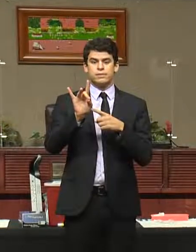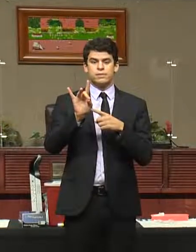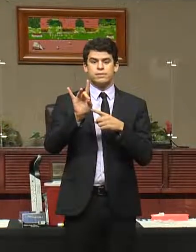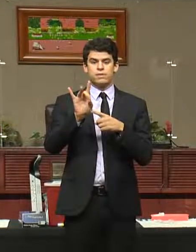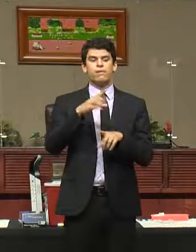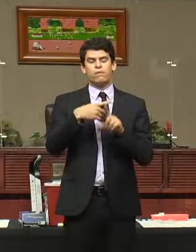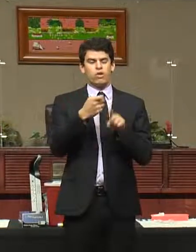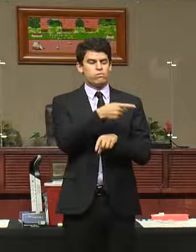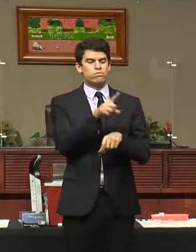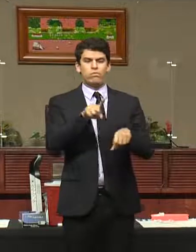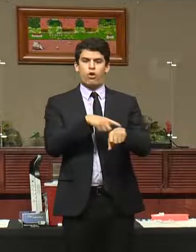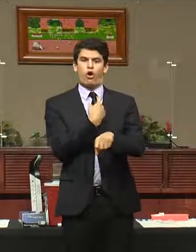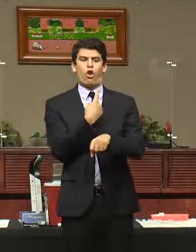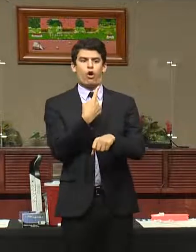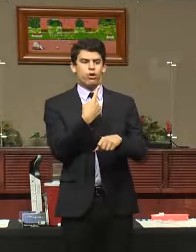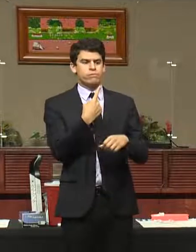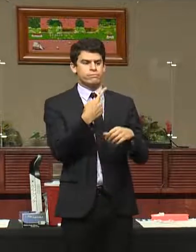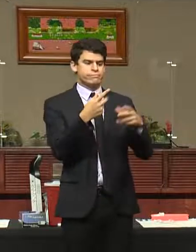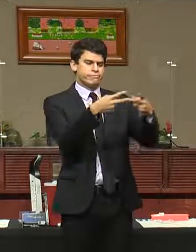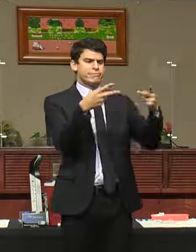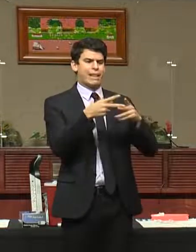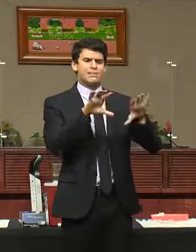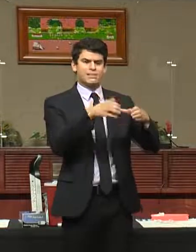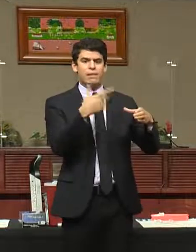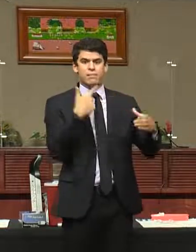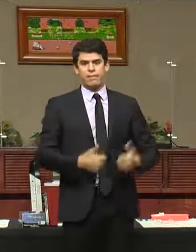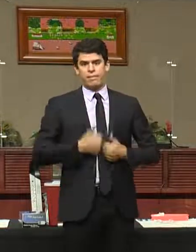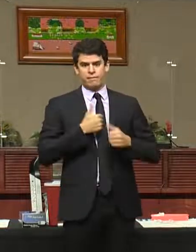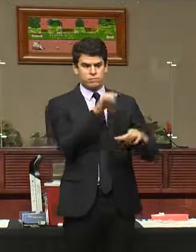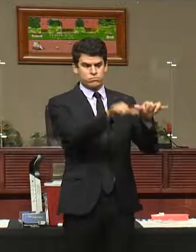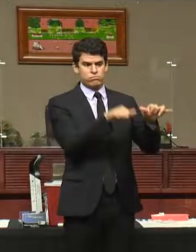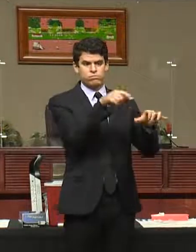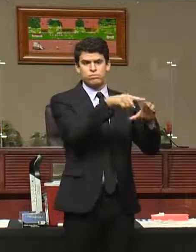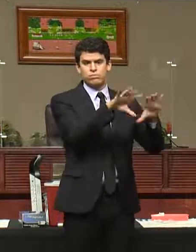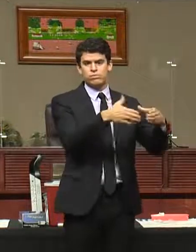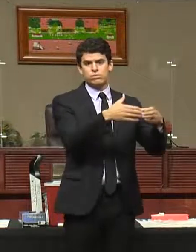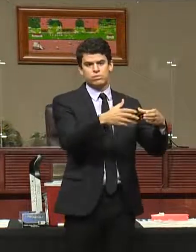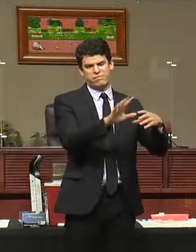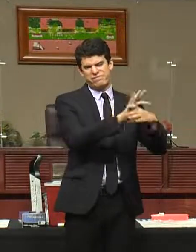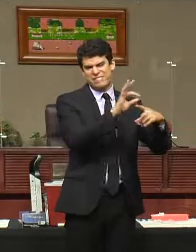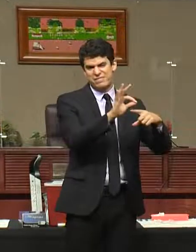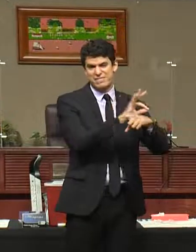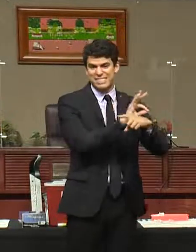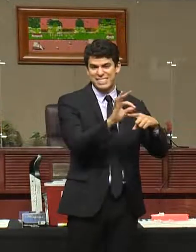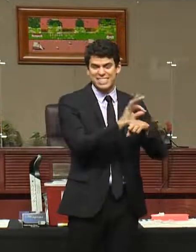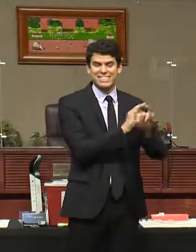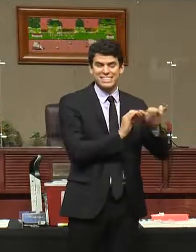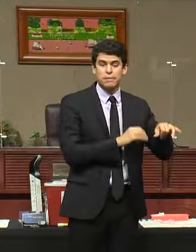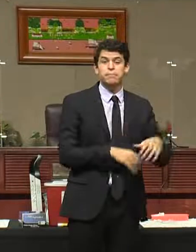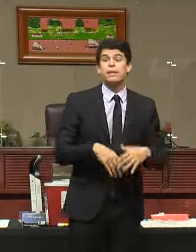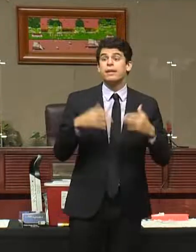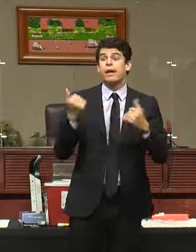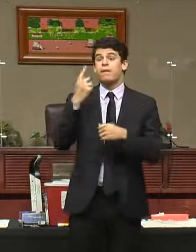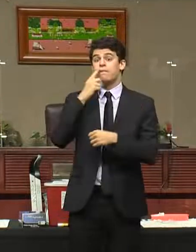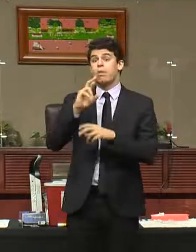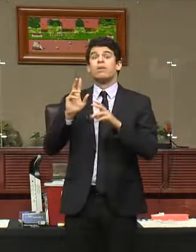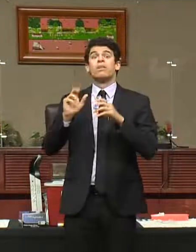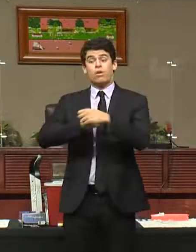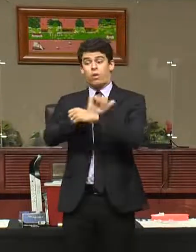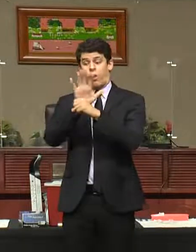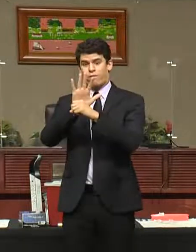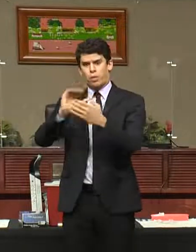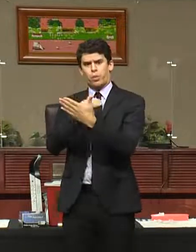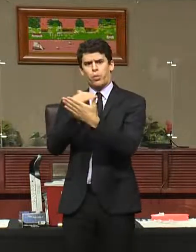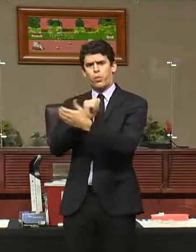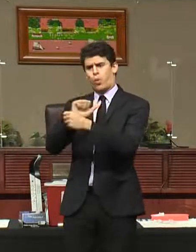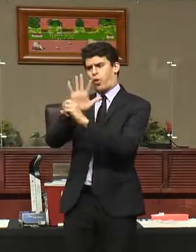facility residents. For the variant cases, We have 17 new